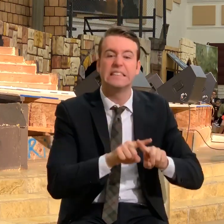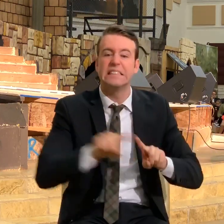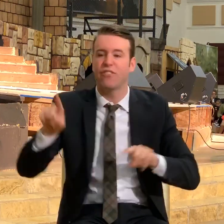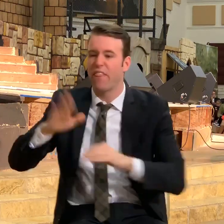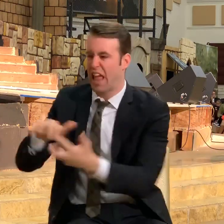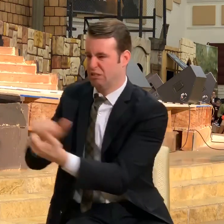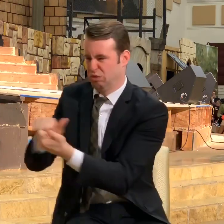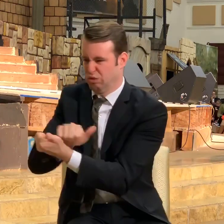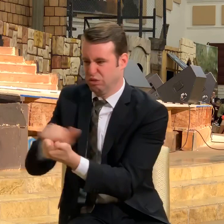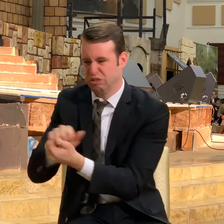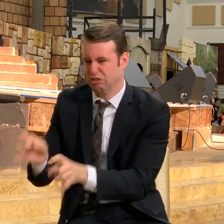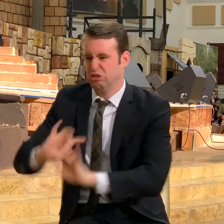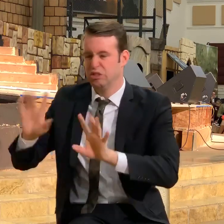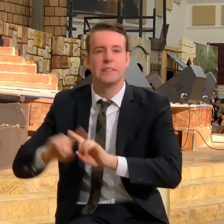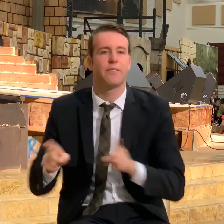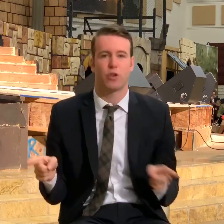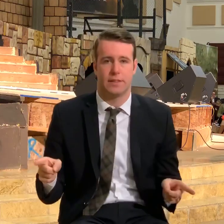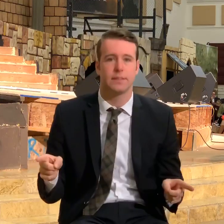from that.